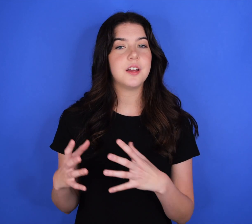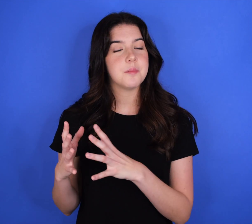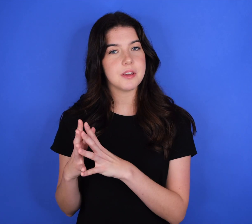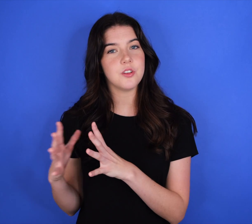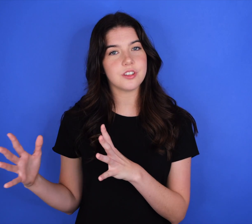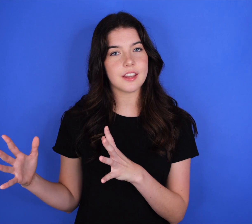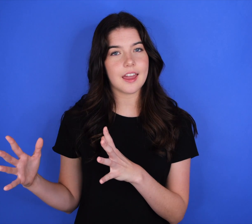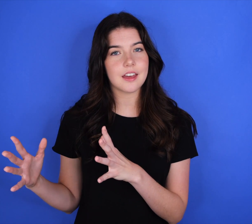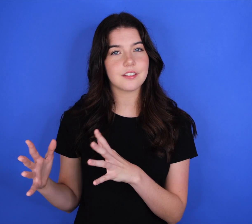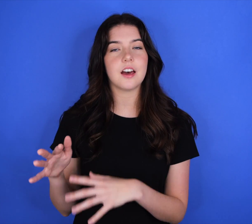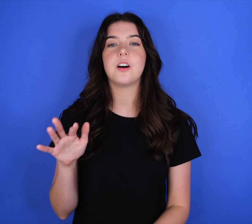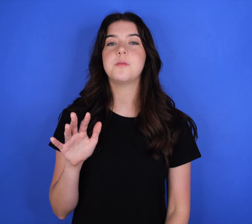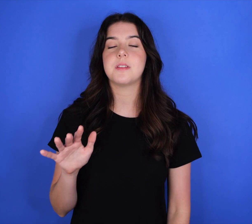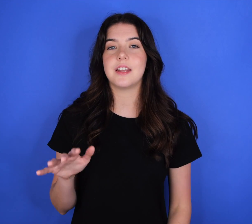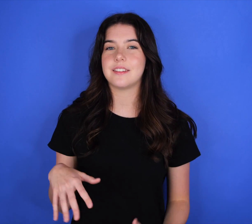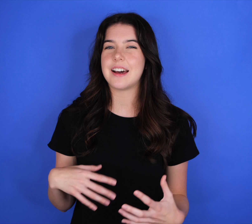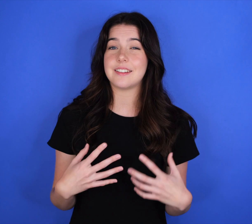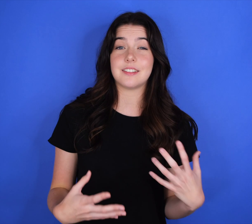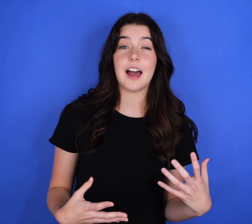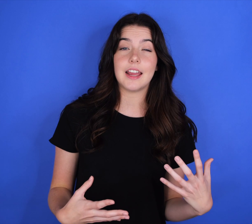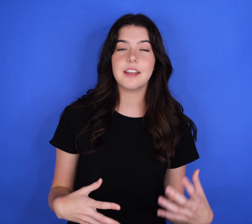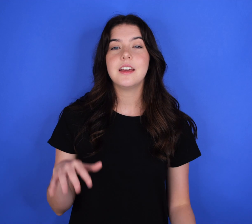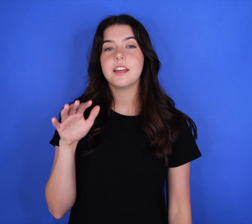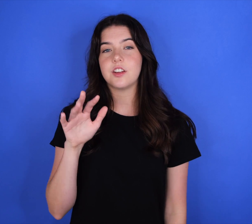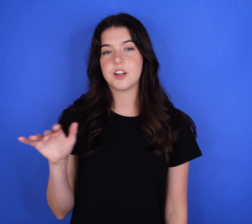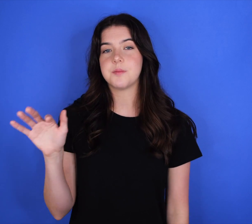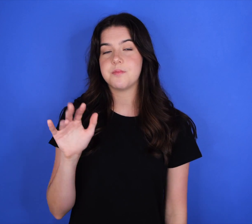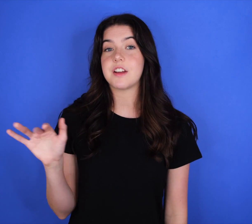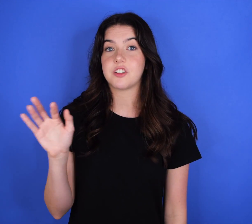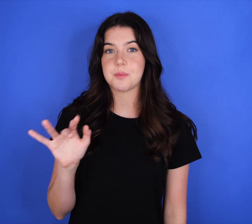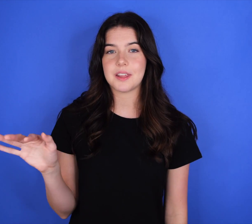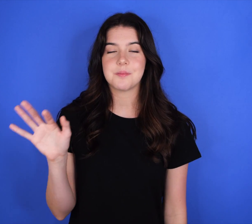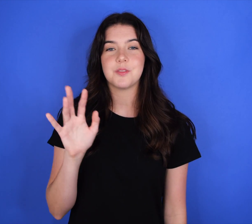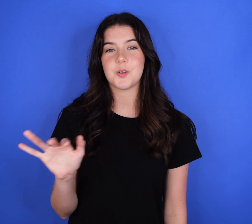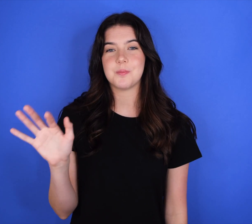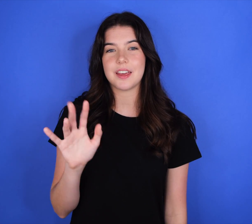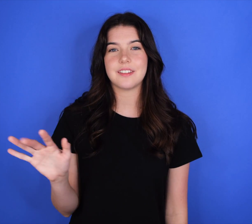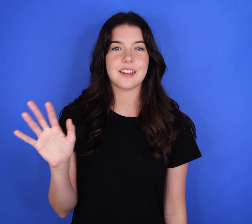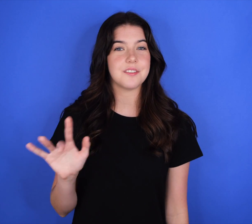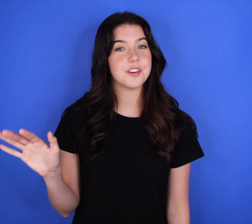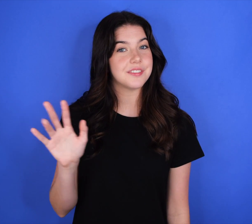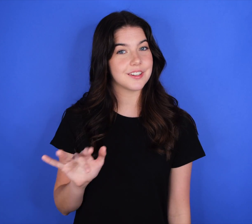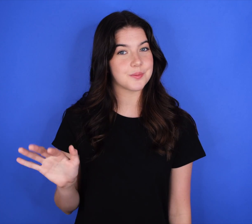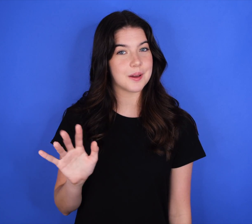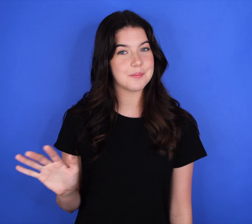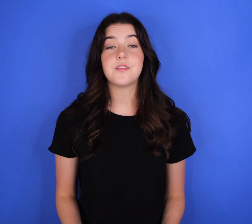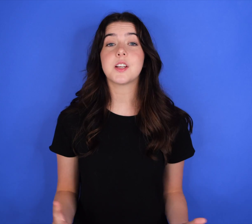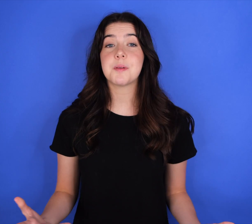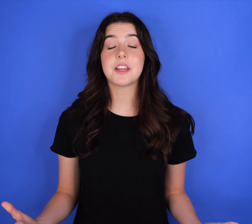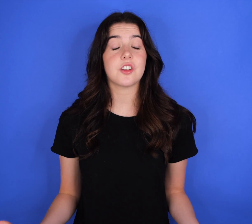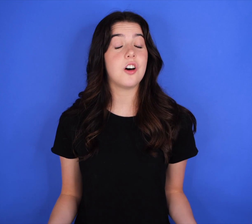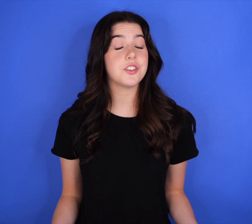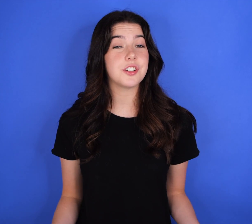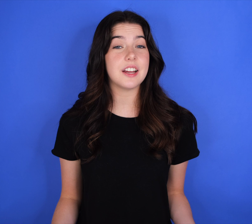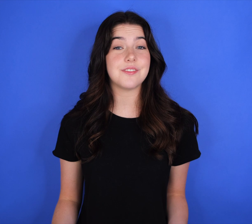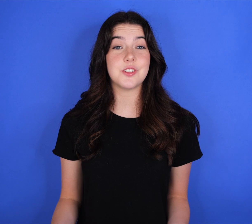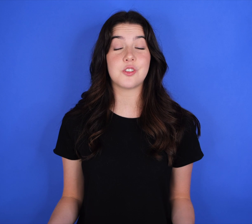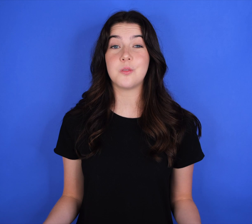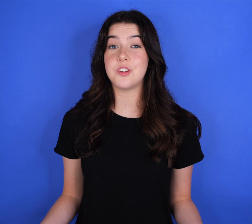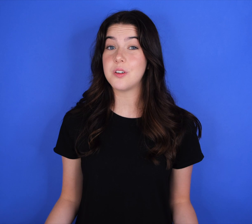but using ASL and it's not a sign, you're fingerspelling. So that's the sign for fingerspell. Fingerspelling is also great if you don't know the